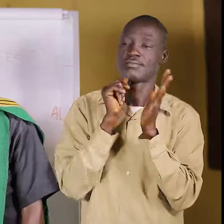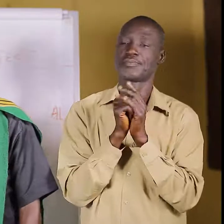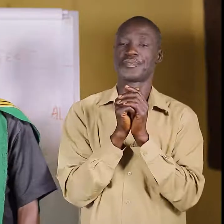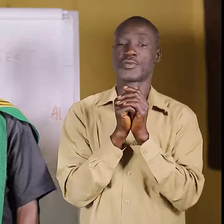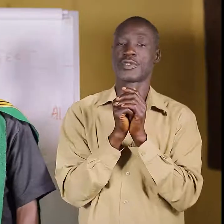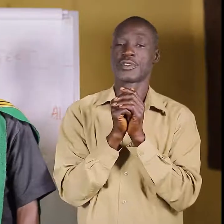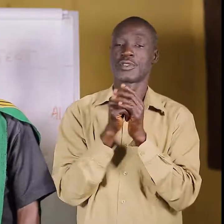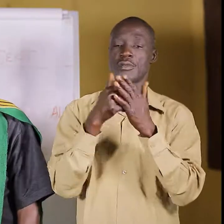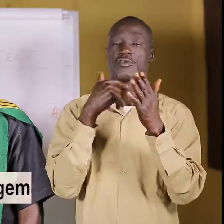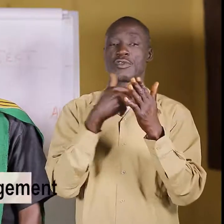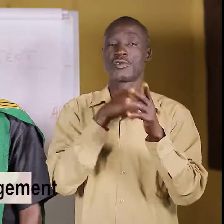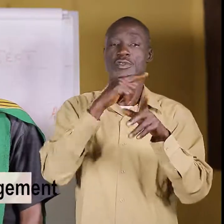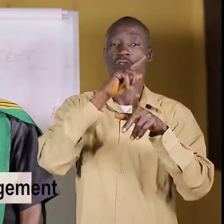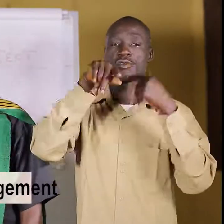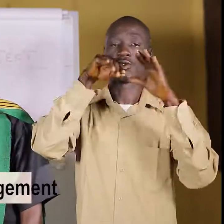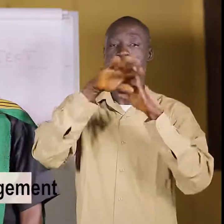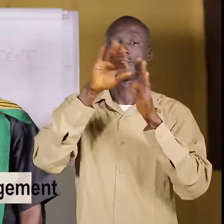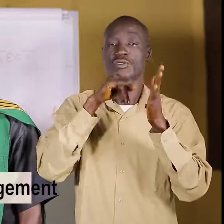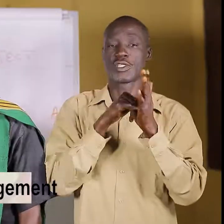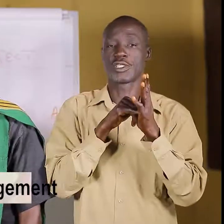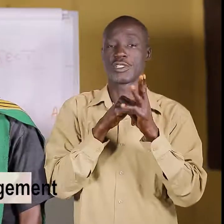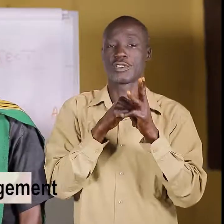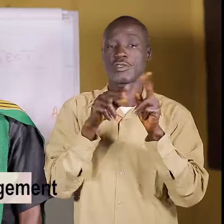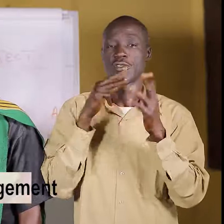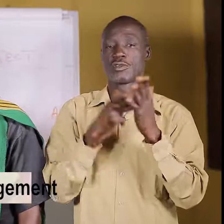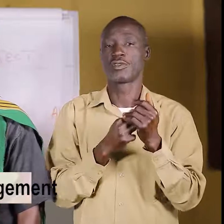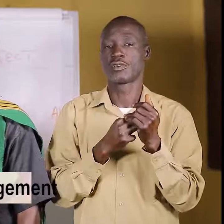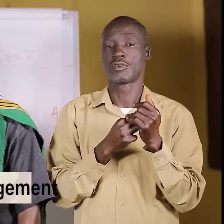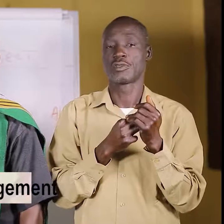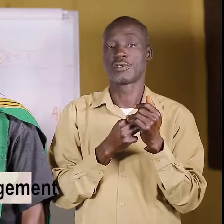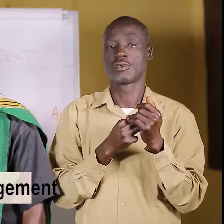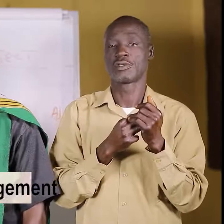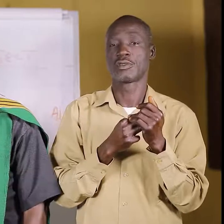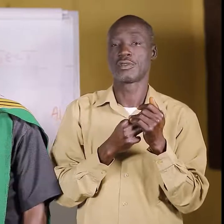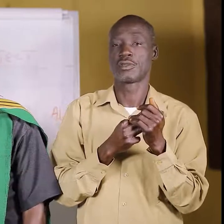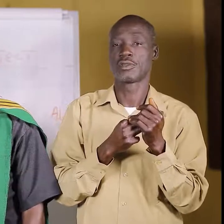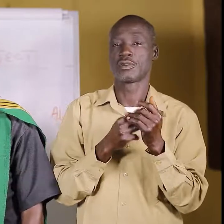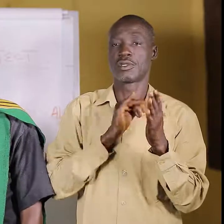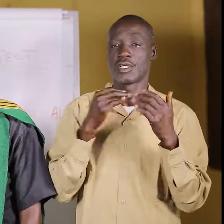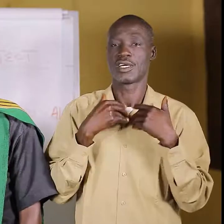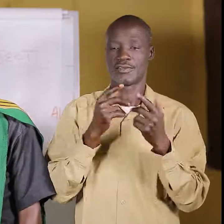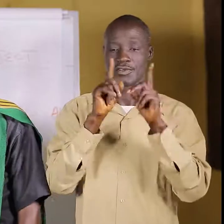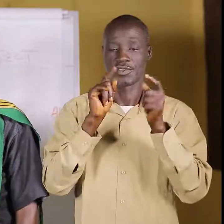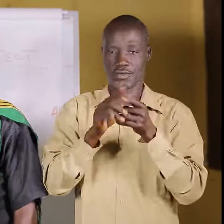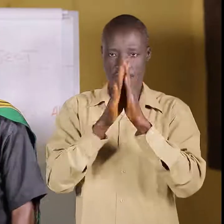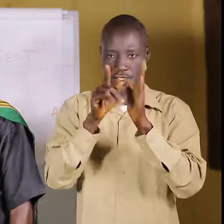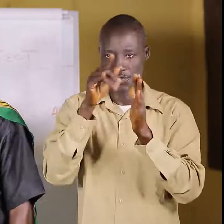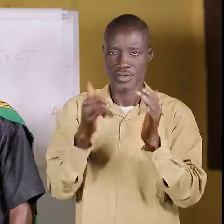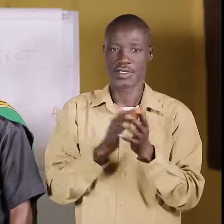But before we go into the proper discussion, I have some questions to ask